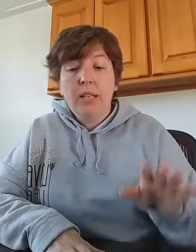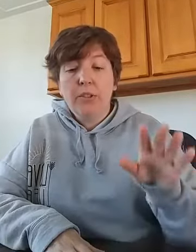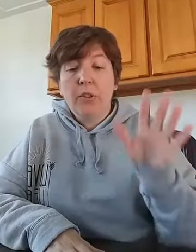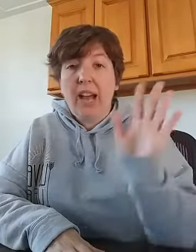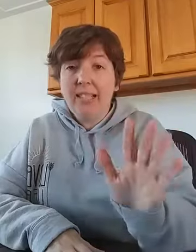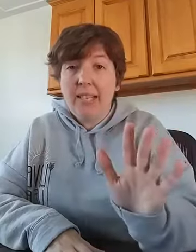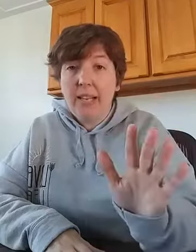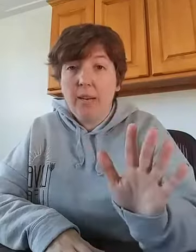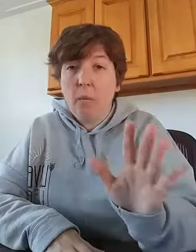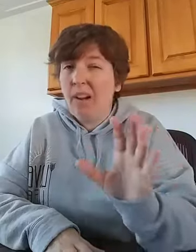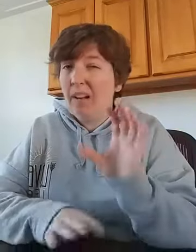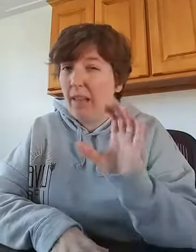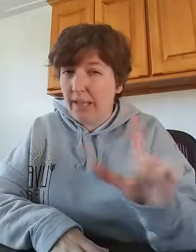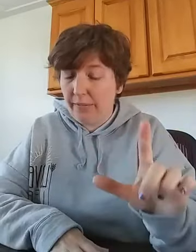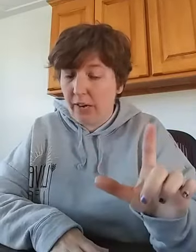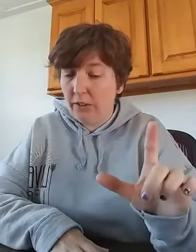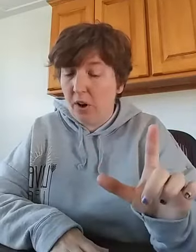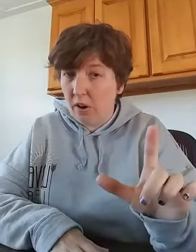So that's what classifiers are.